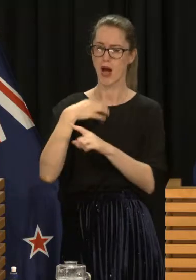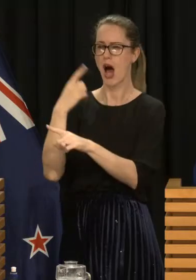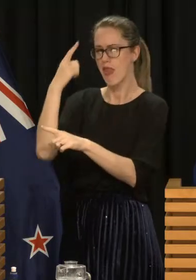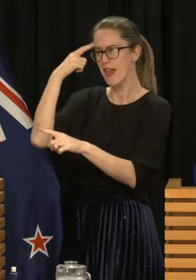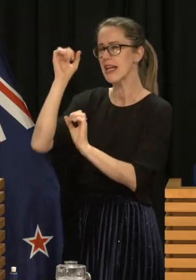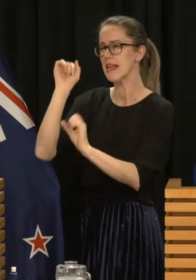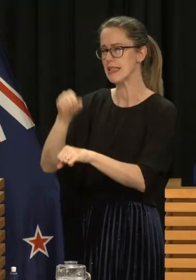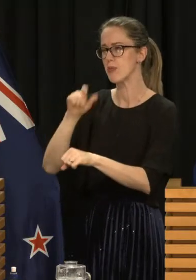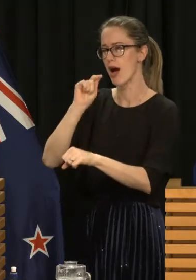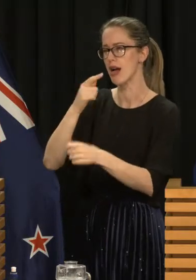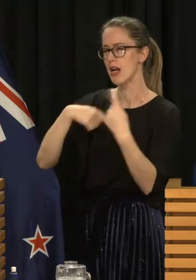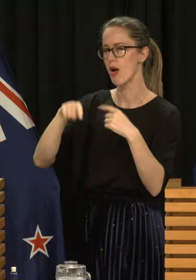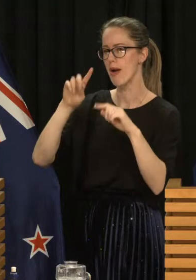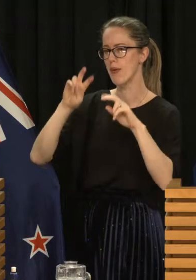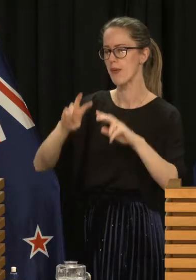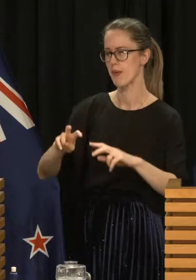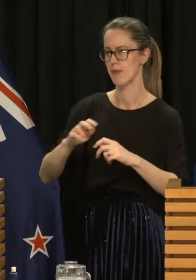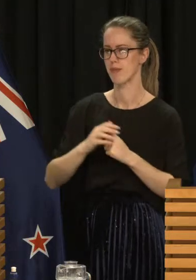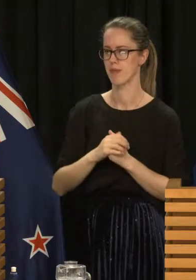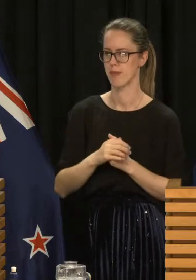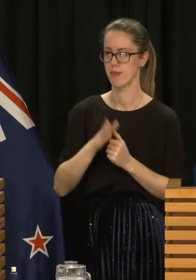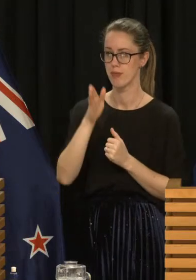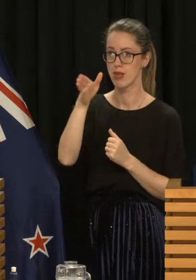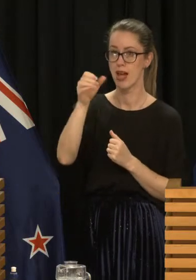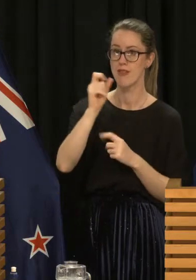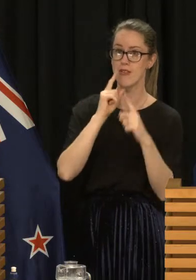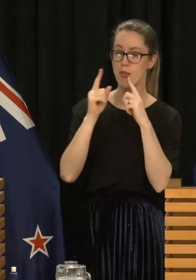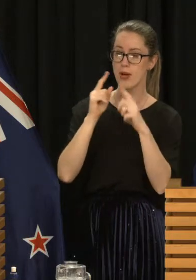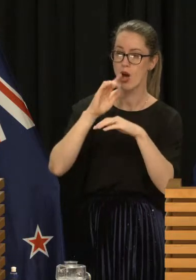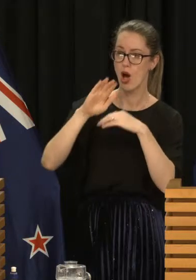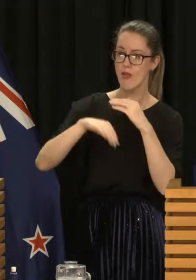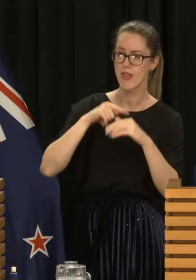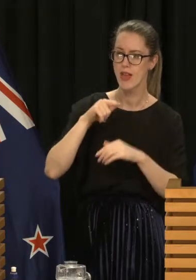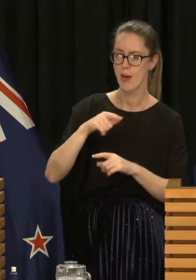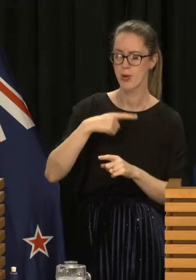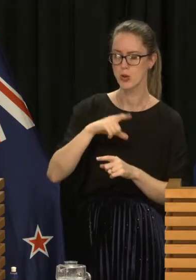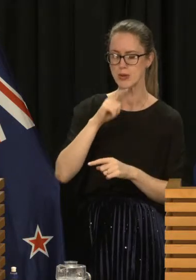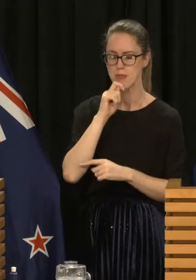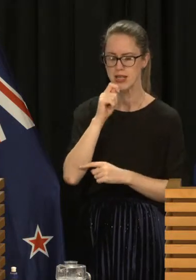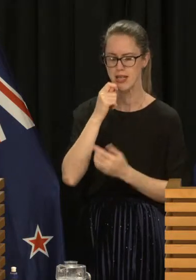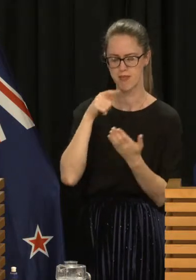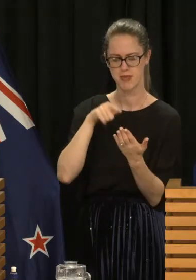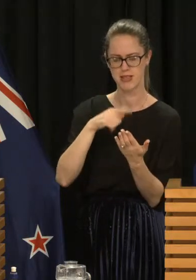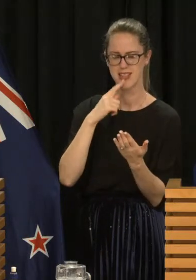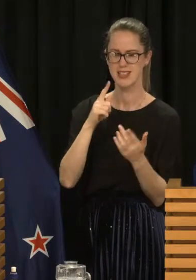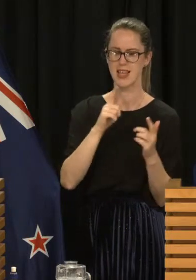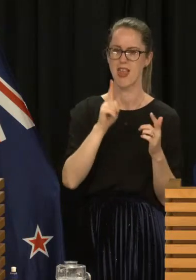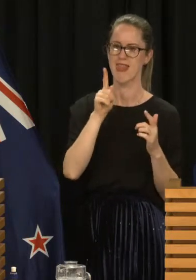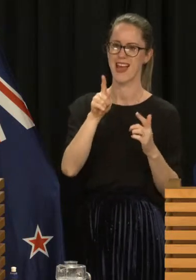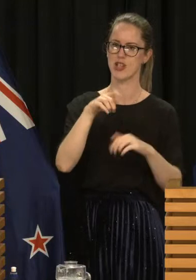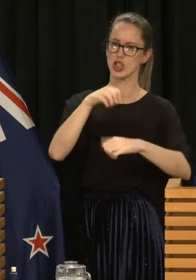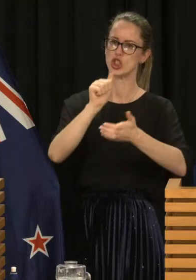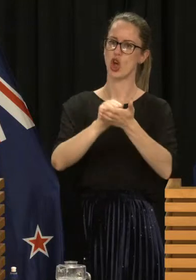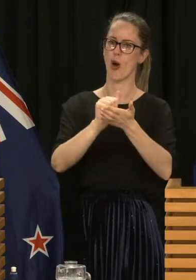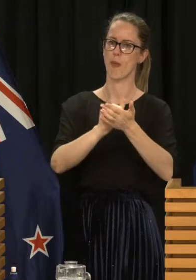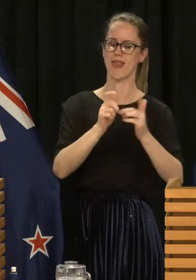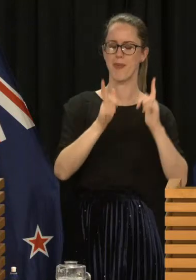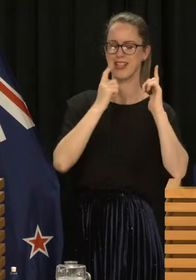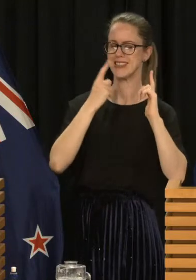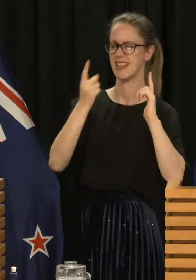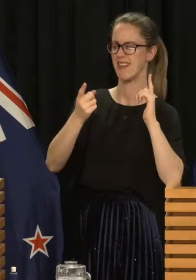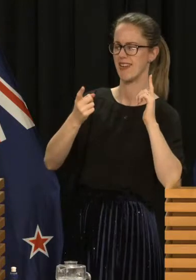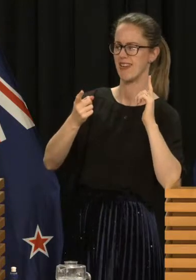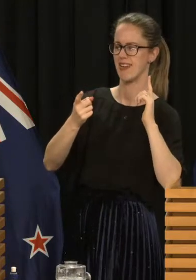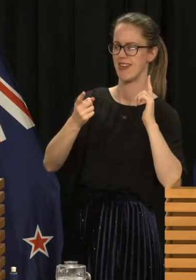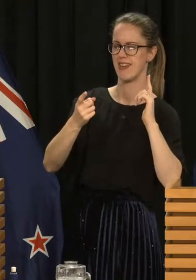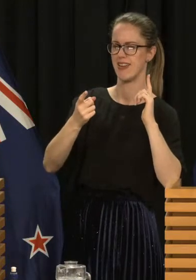but I'm happy to go back and check that. Information about that. We've seen media reports about the management of that retail shop pushing back on the